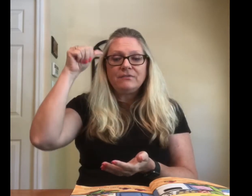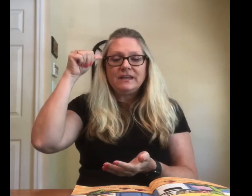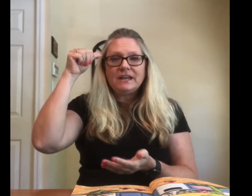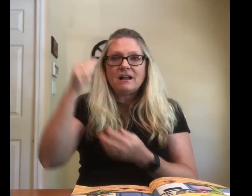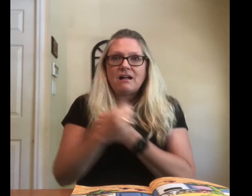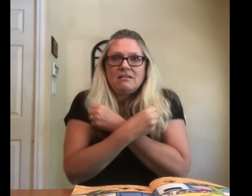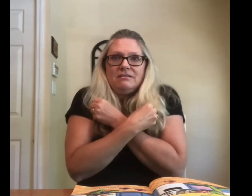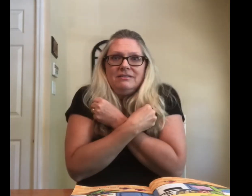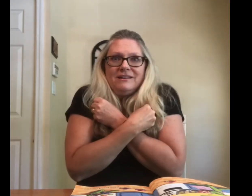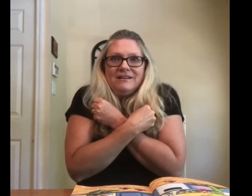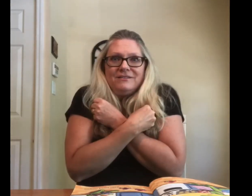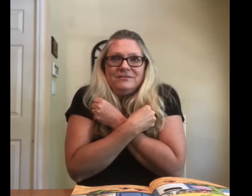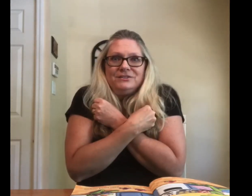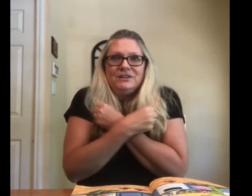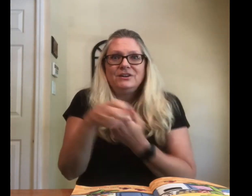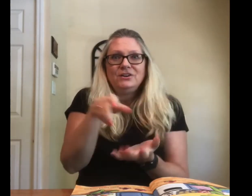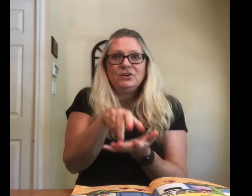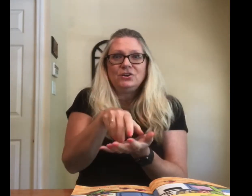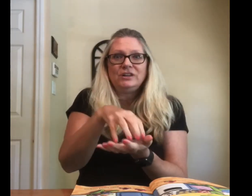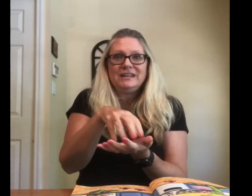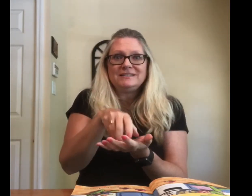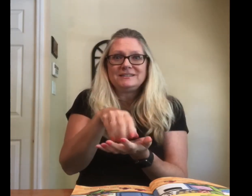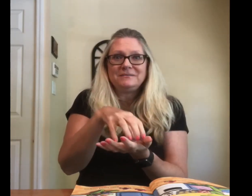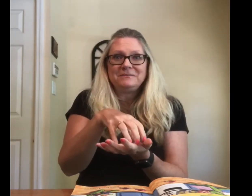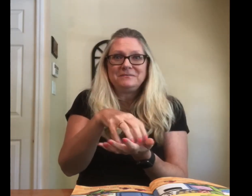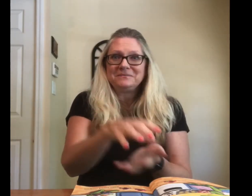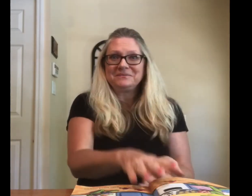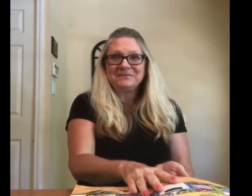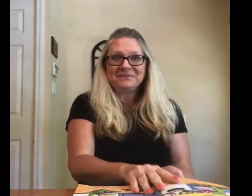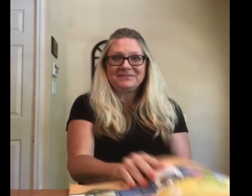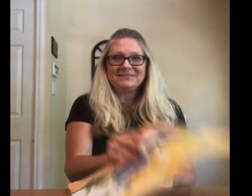Alfie loved cookies.